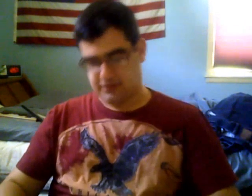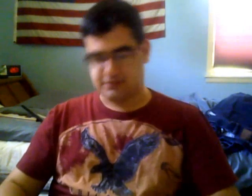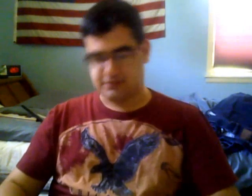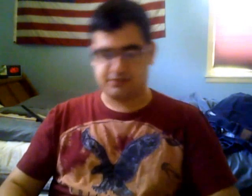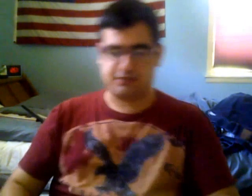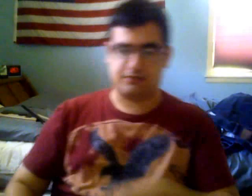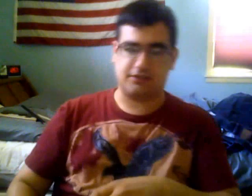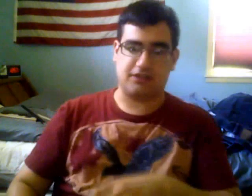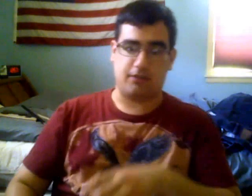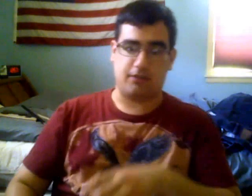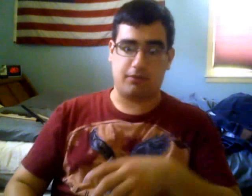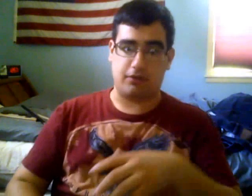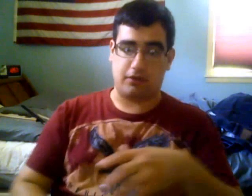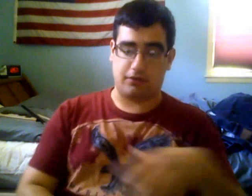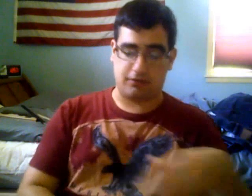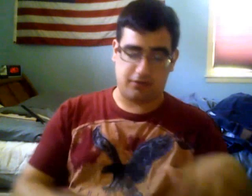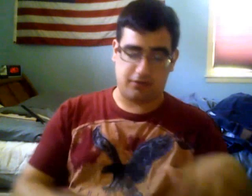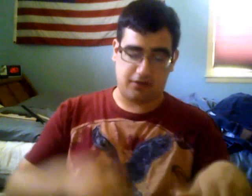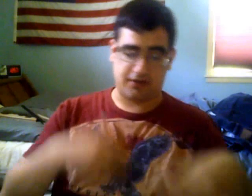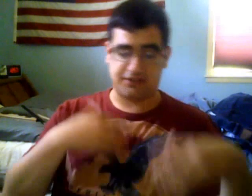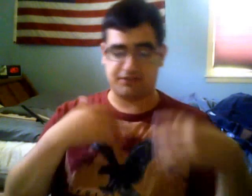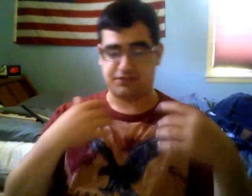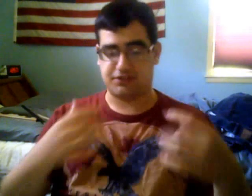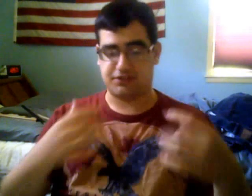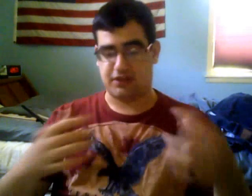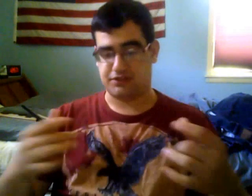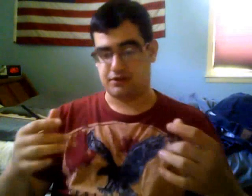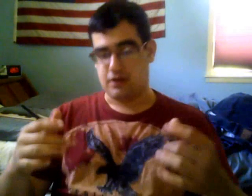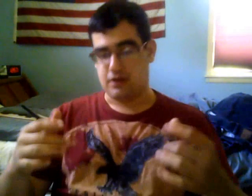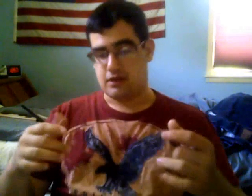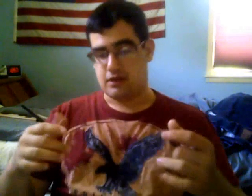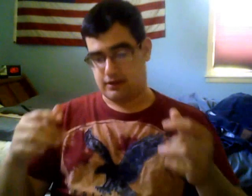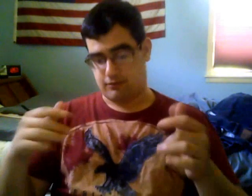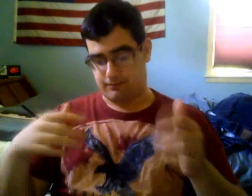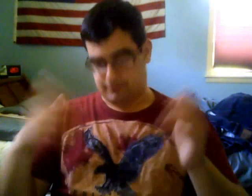This sets up the 1976 election. Now,